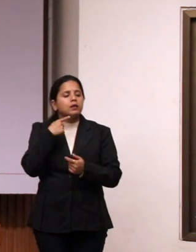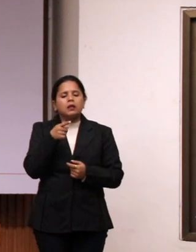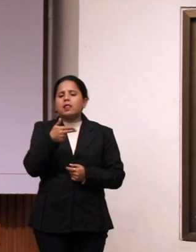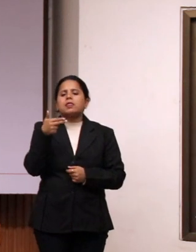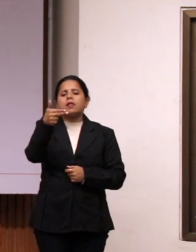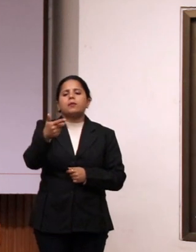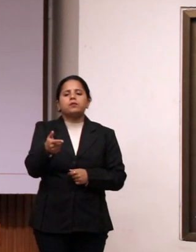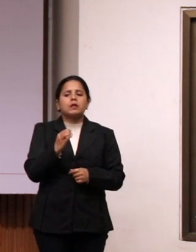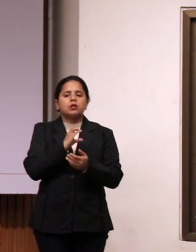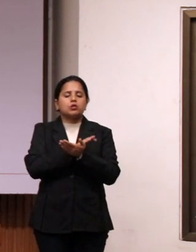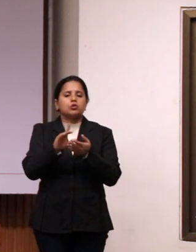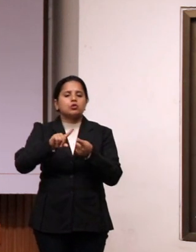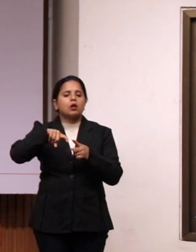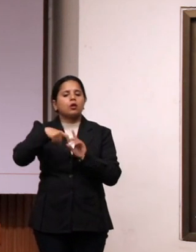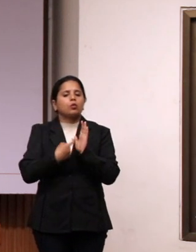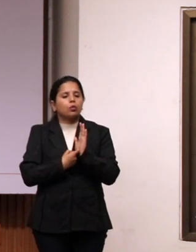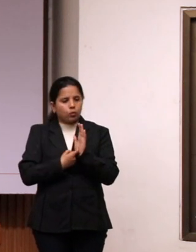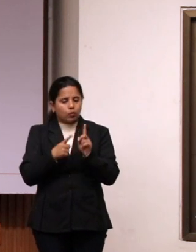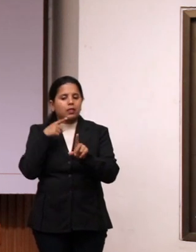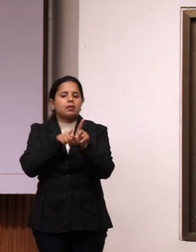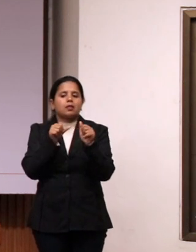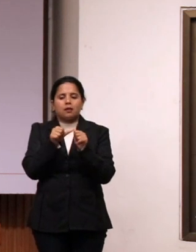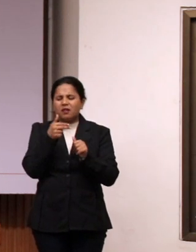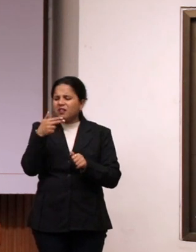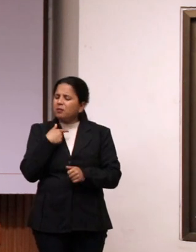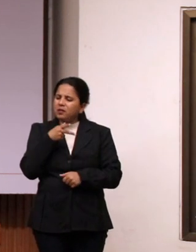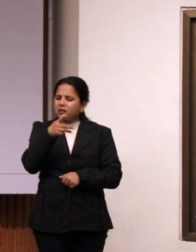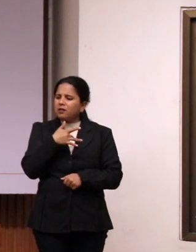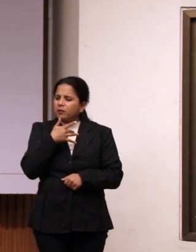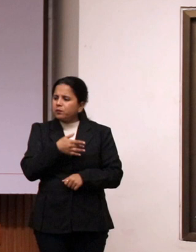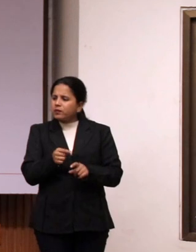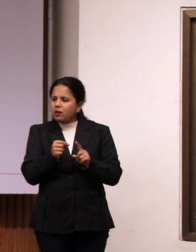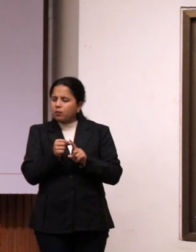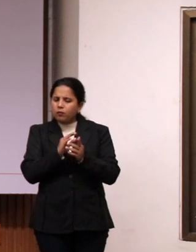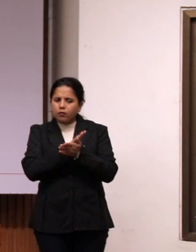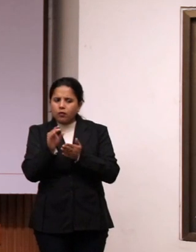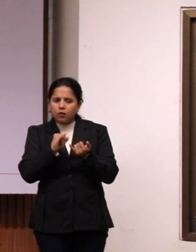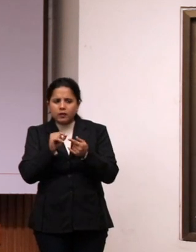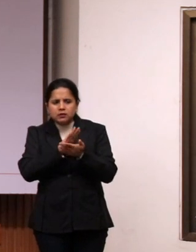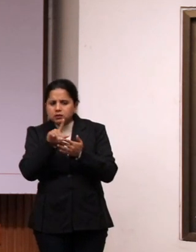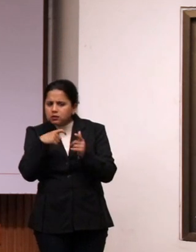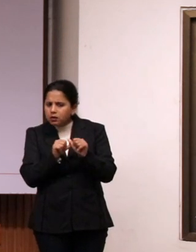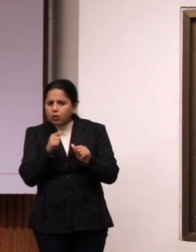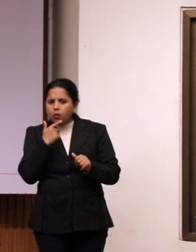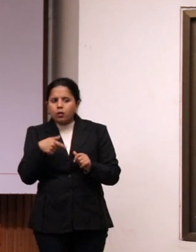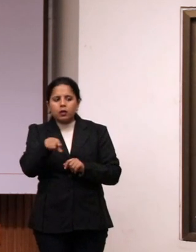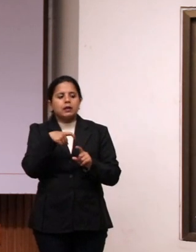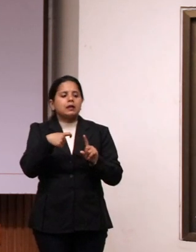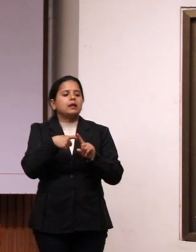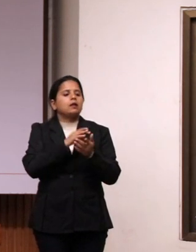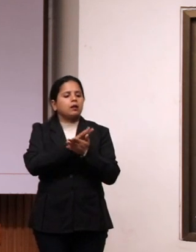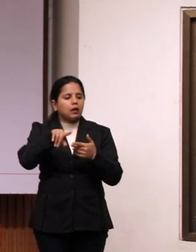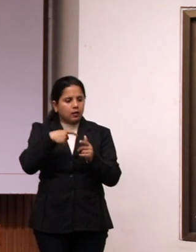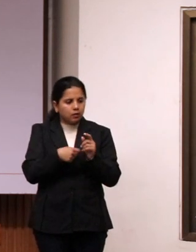call it as a chekur there, or we call it as a, kya kahenge usko, prosopis in area is, that is Khejri